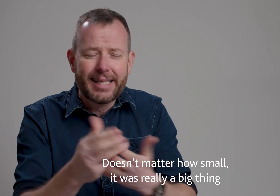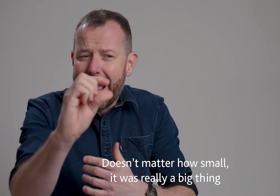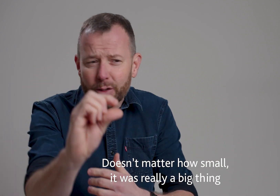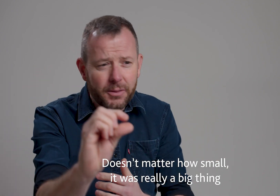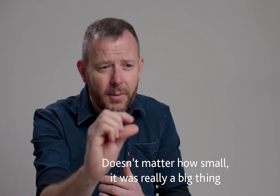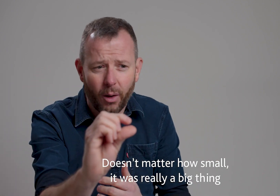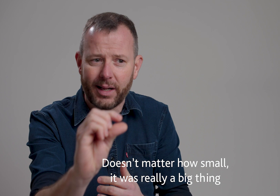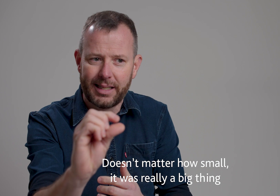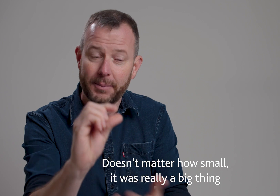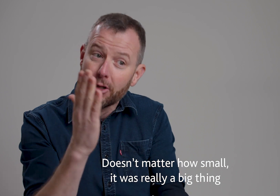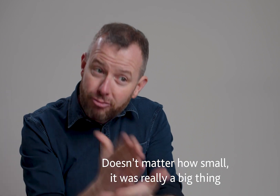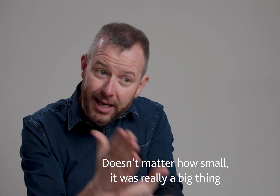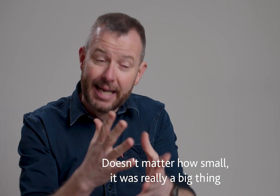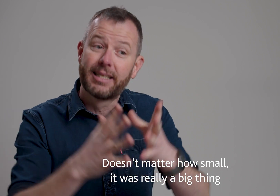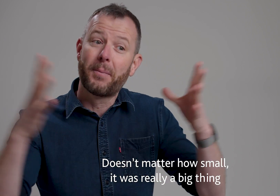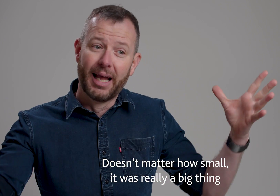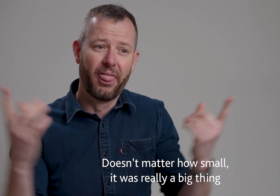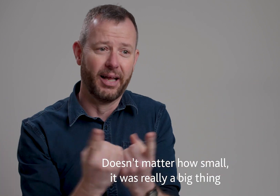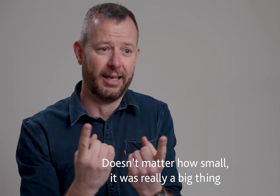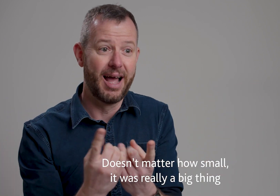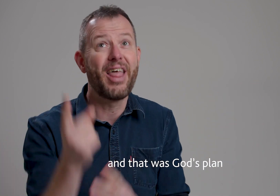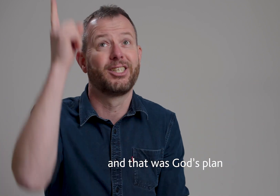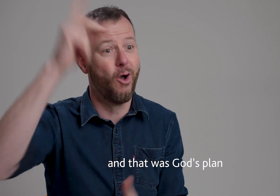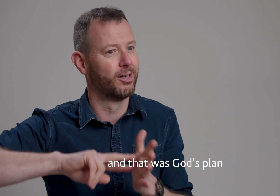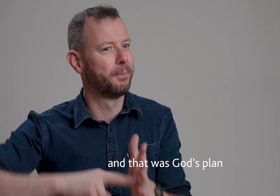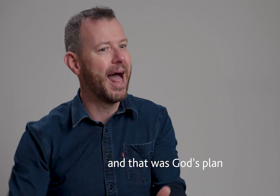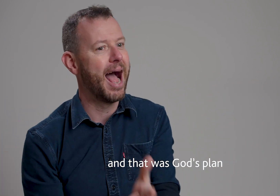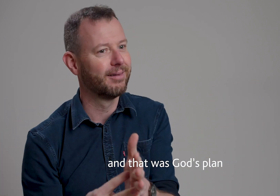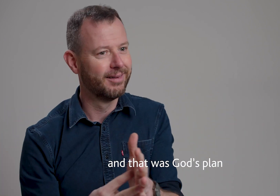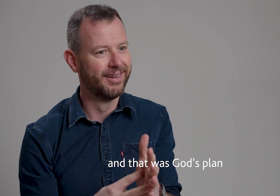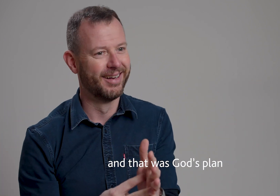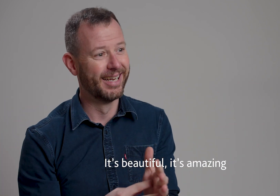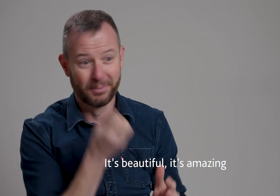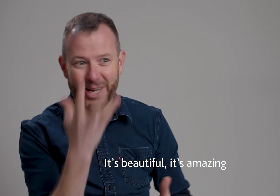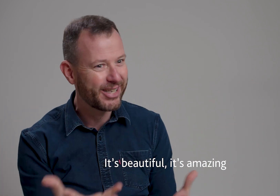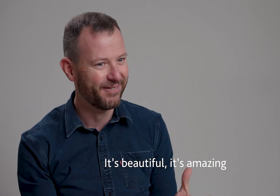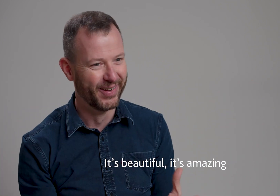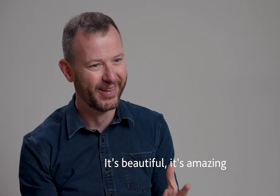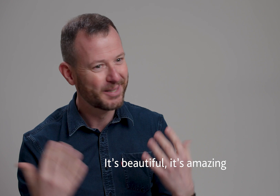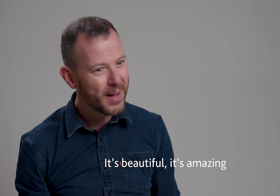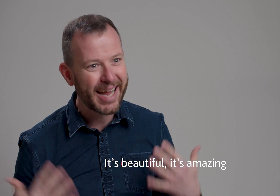how snorty, really the Jesus at that God plan. He's beautiful, he's